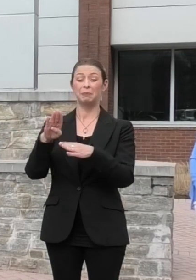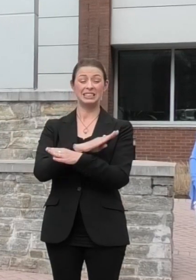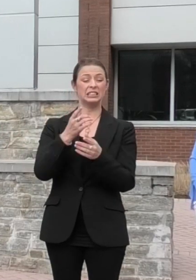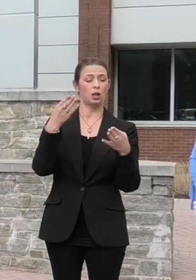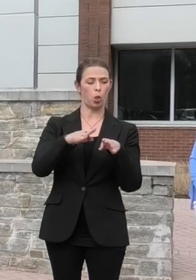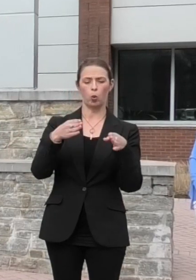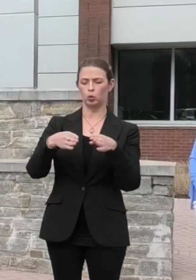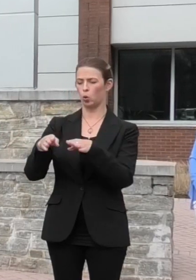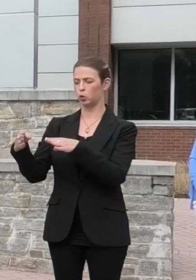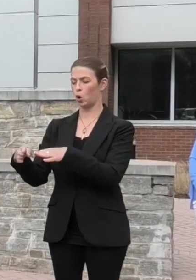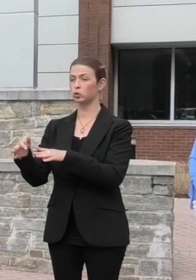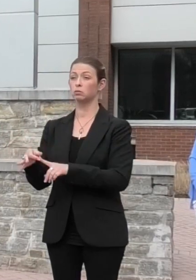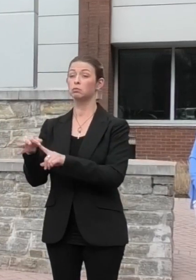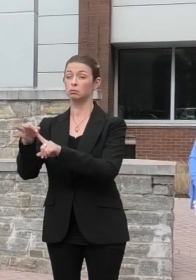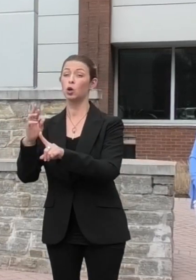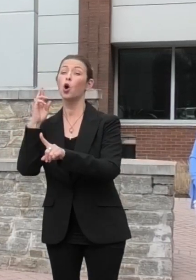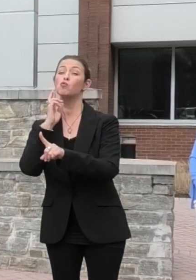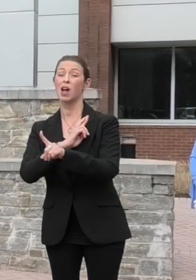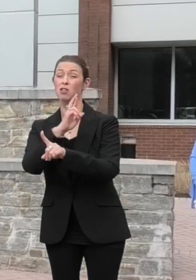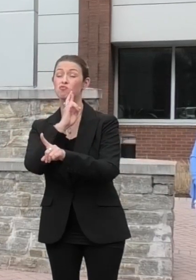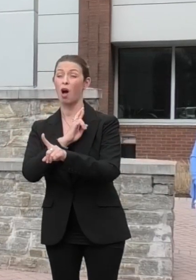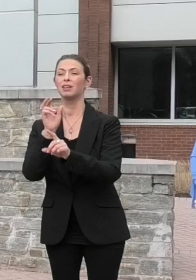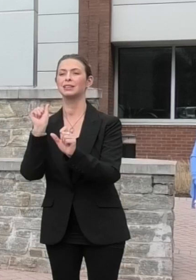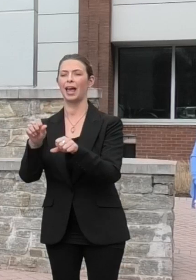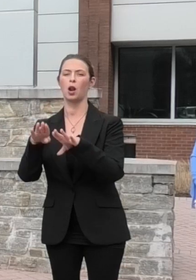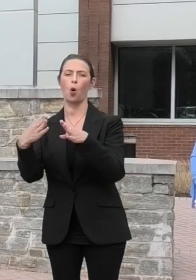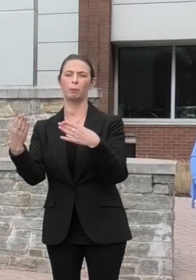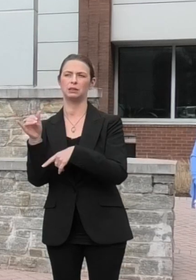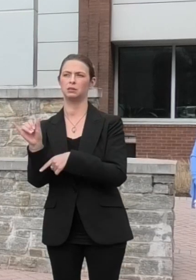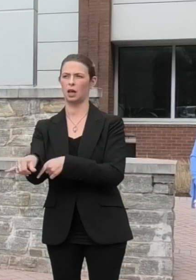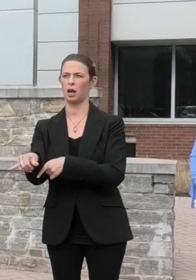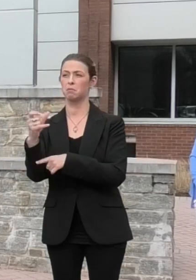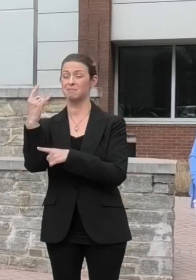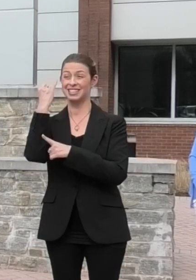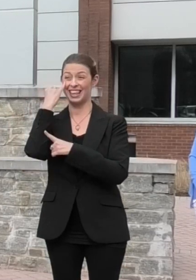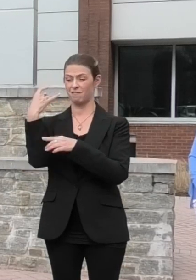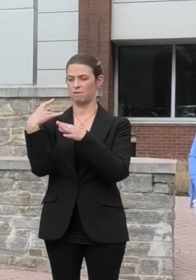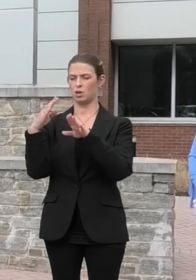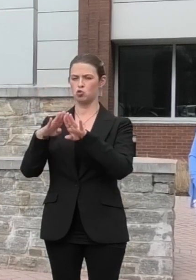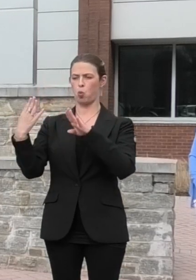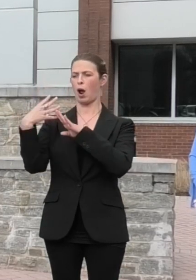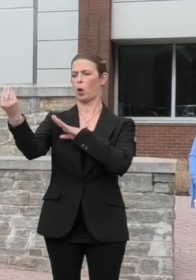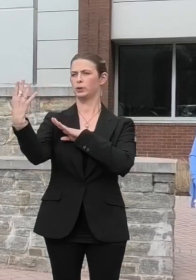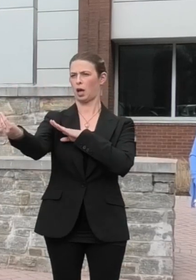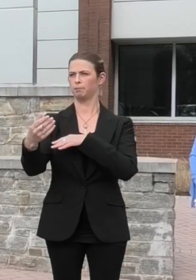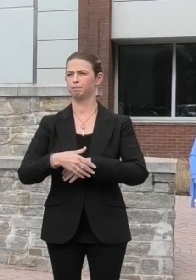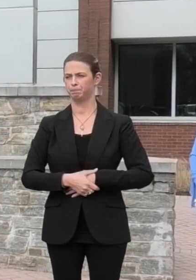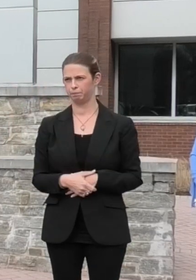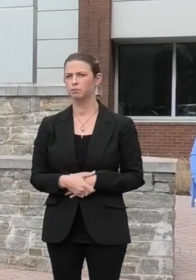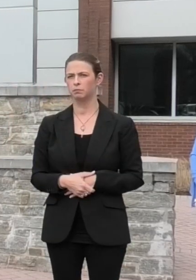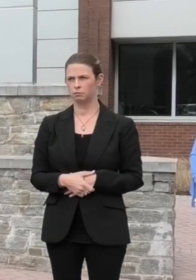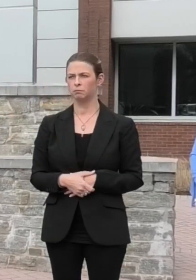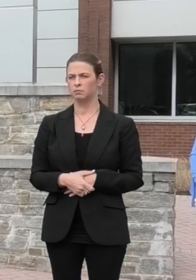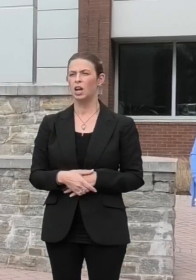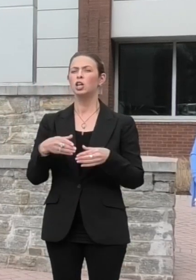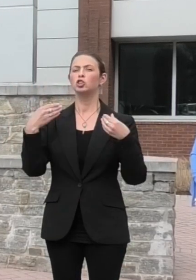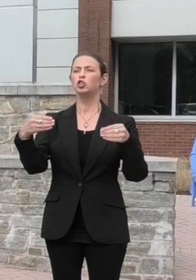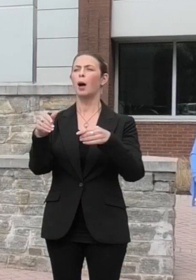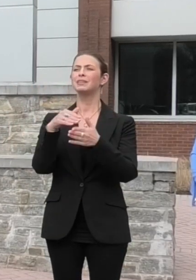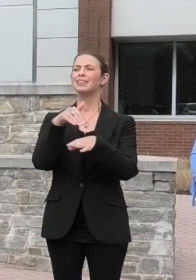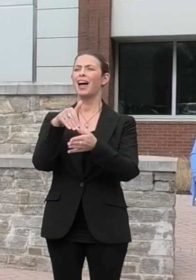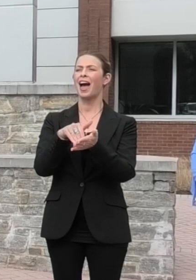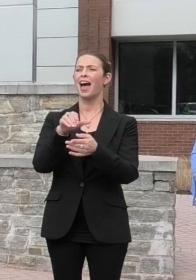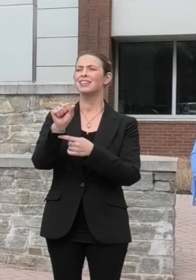of restaurants with external access. Furthermore, I'm directing the shops at Savage Mill and our